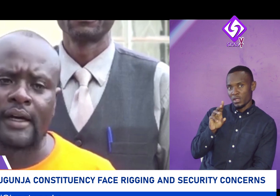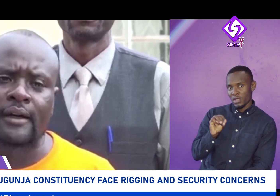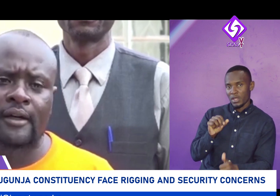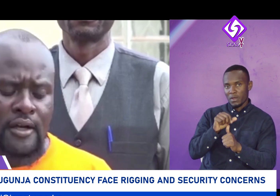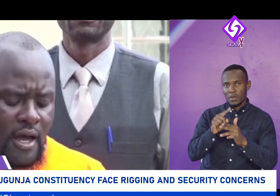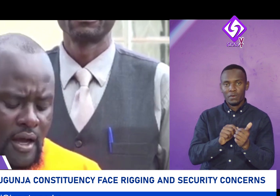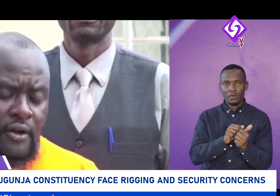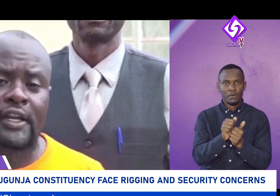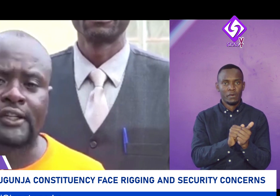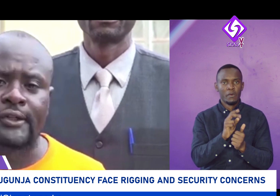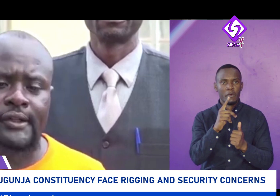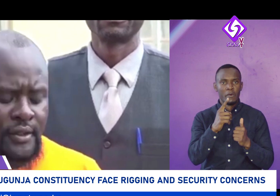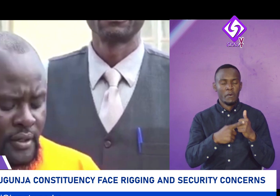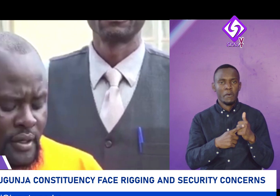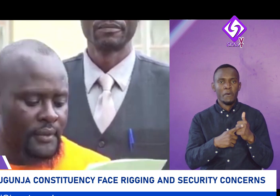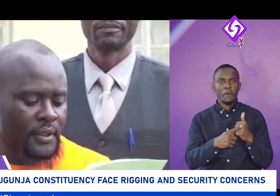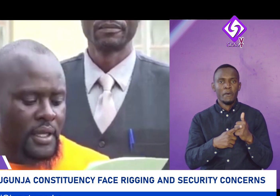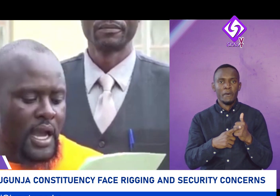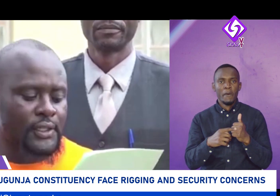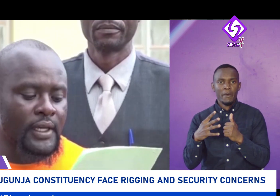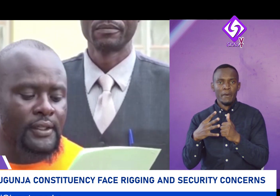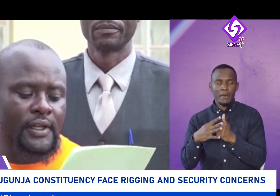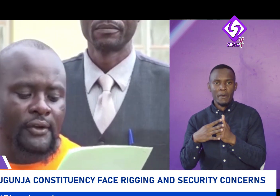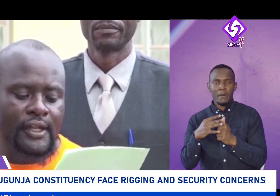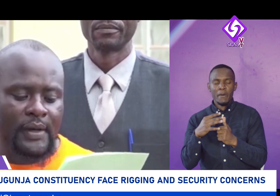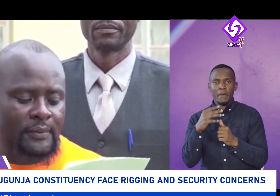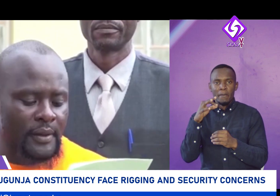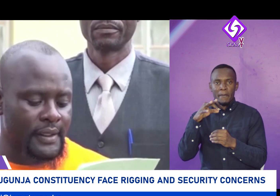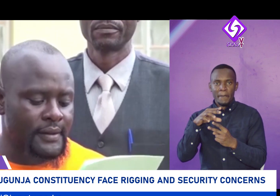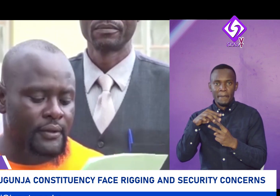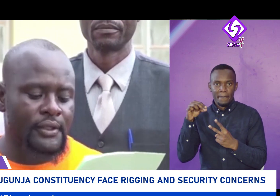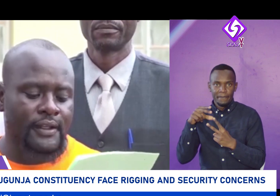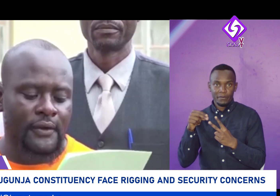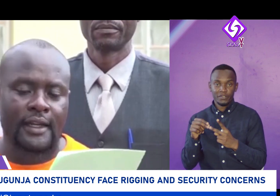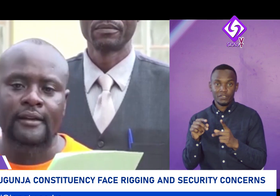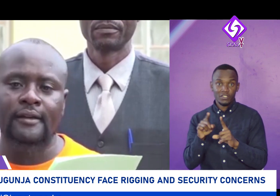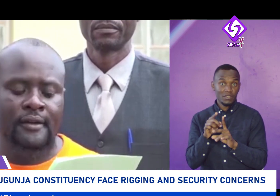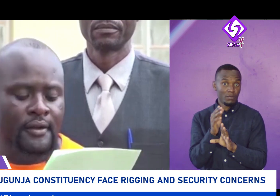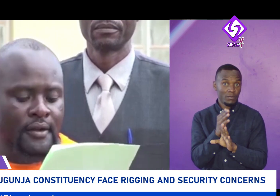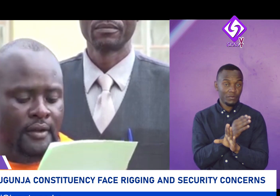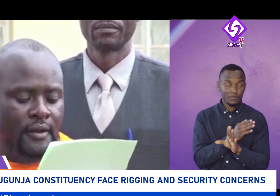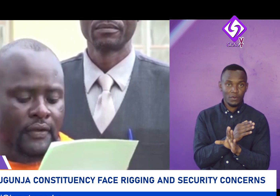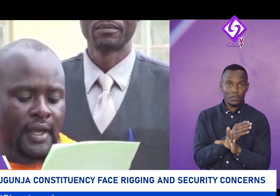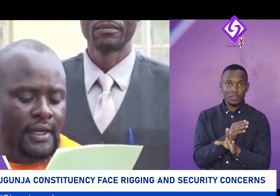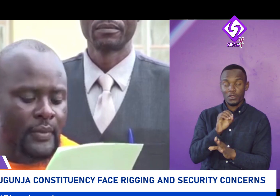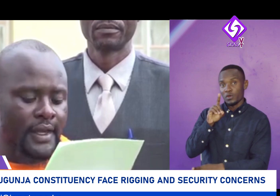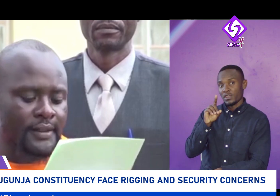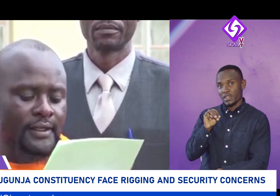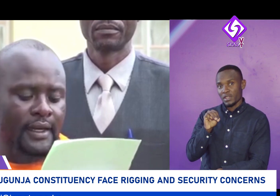September nominations. As we head to the ODM party primaries in Ugunja this Friday, there remains